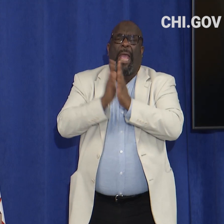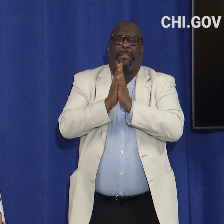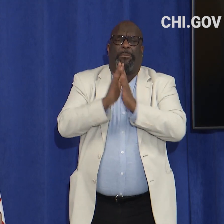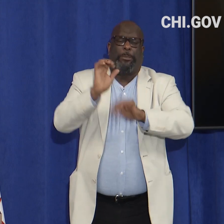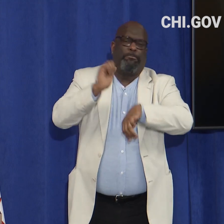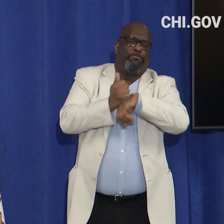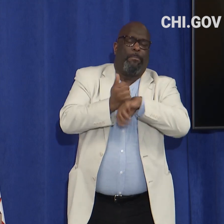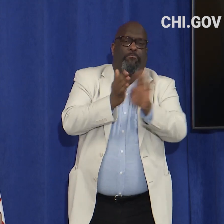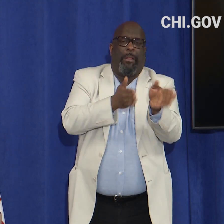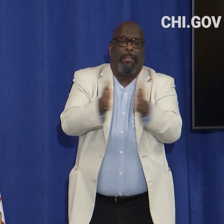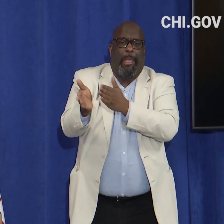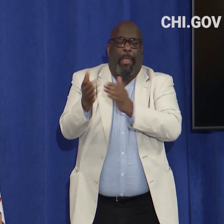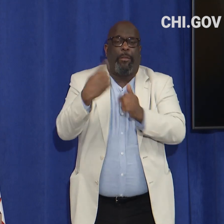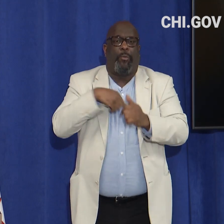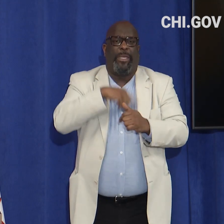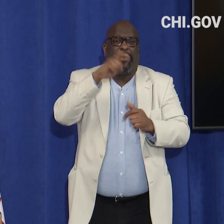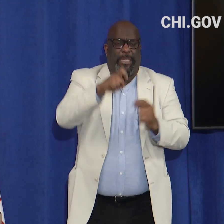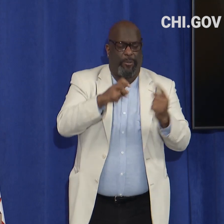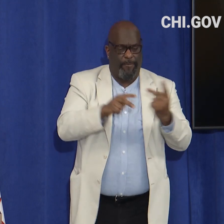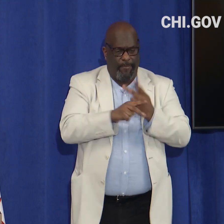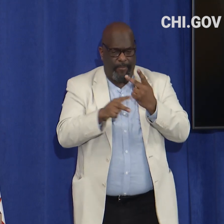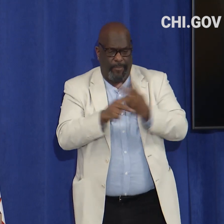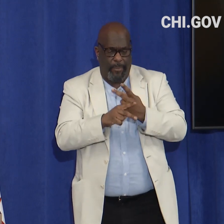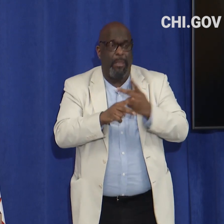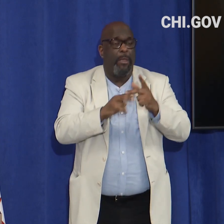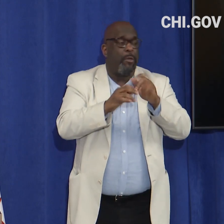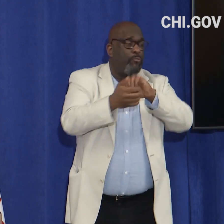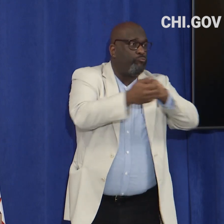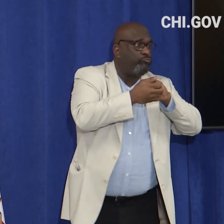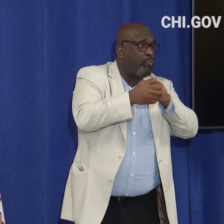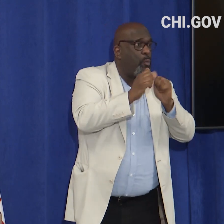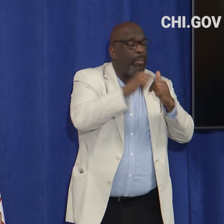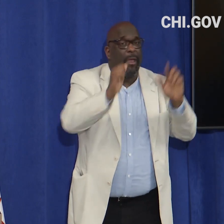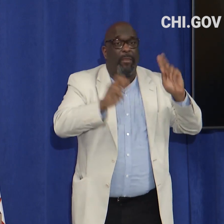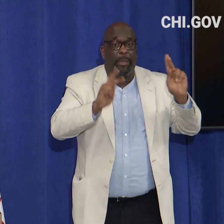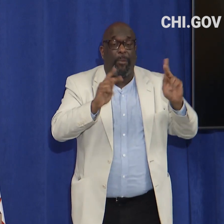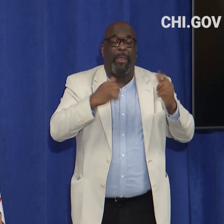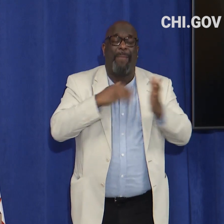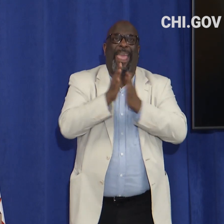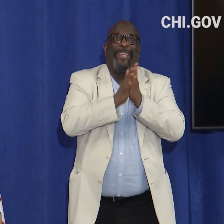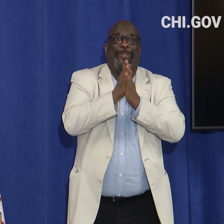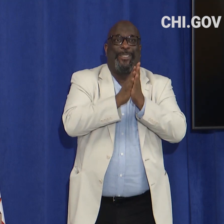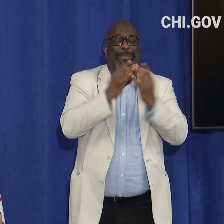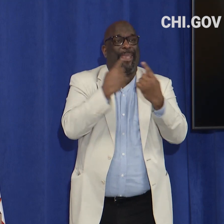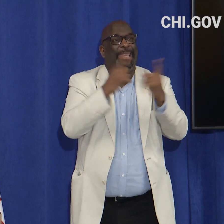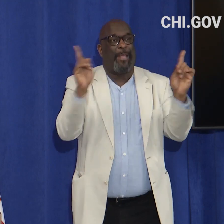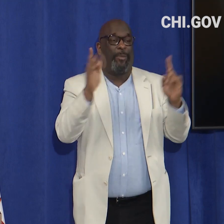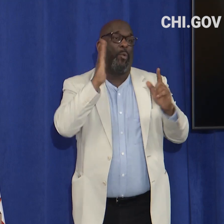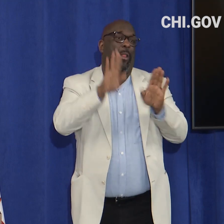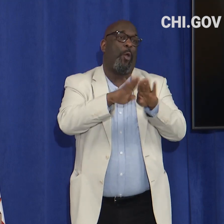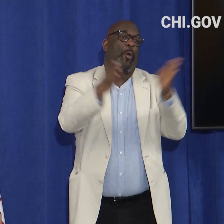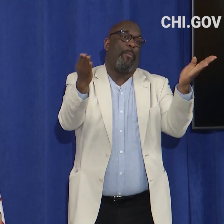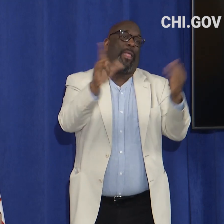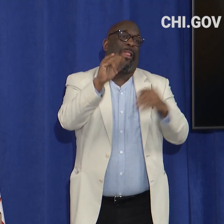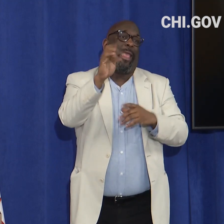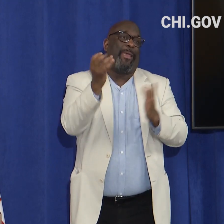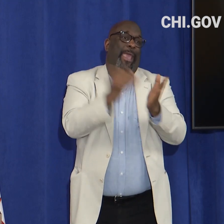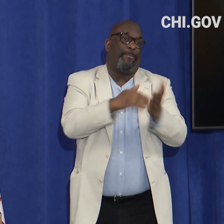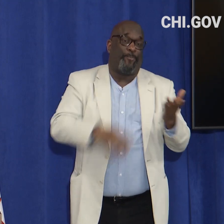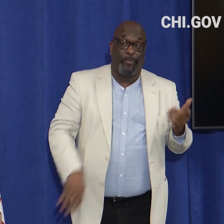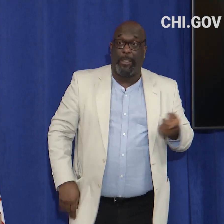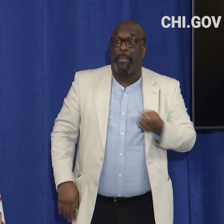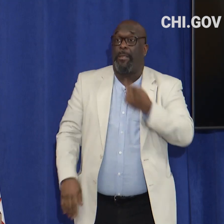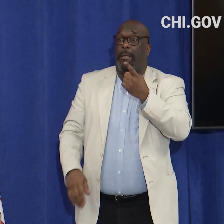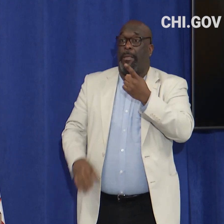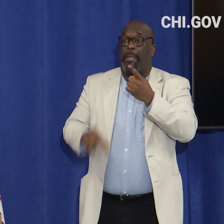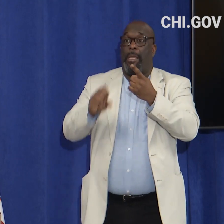we need to socialize it with lots of different folks. But I'm anxious to make an announcement about reopening the lakefront.